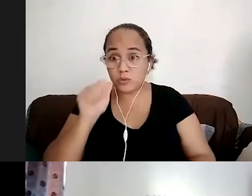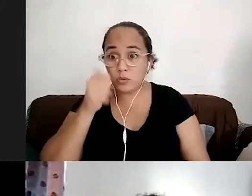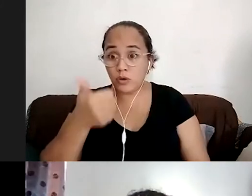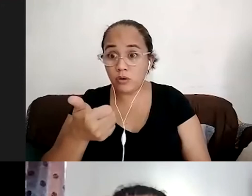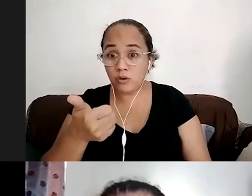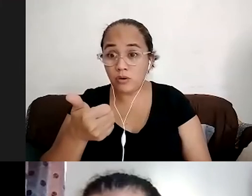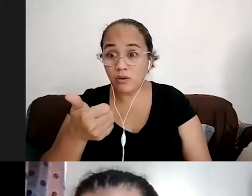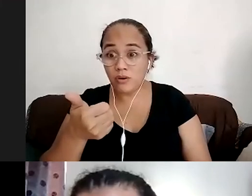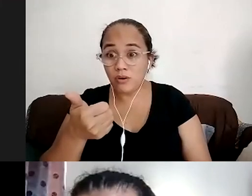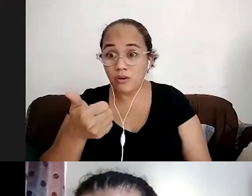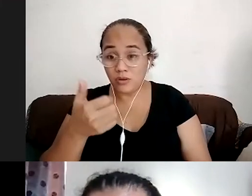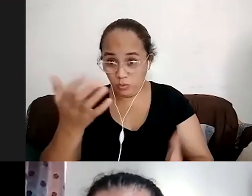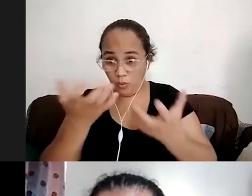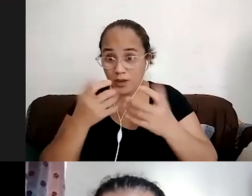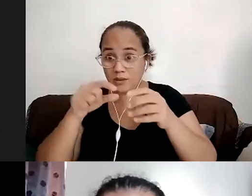tomorrow?